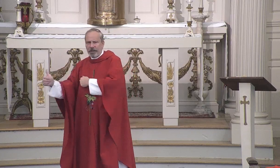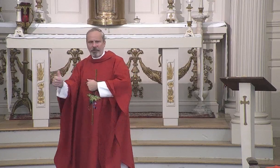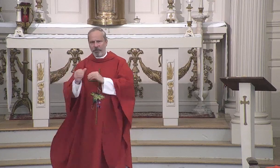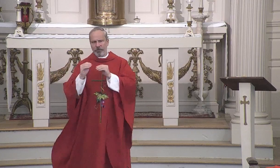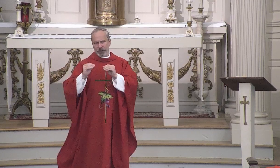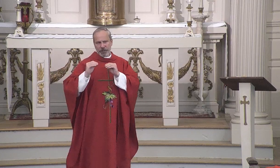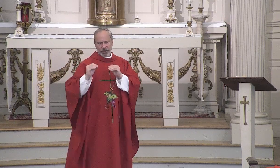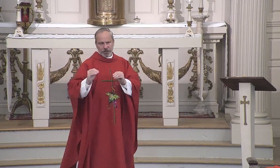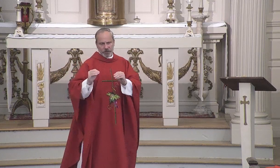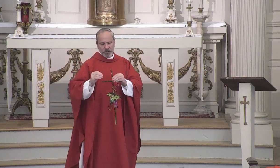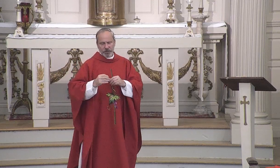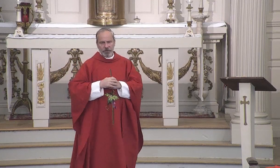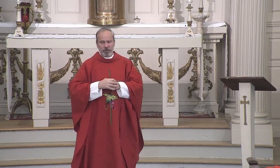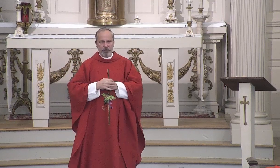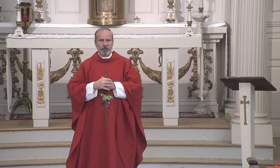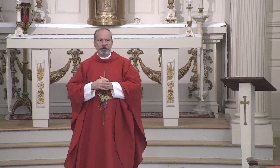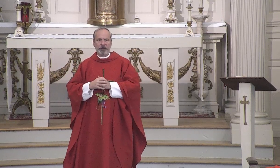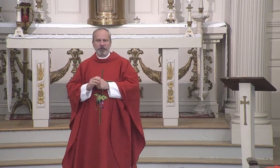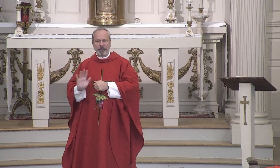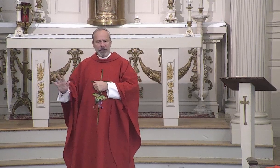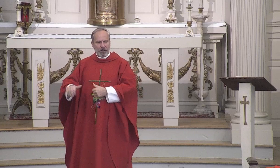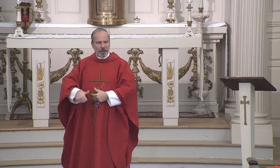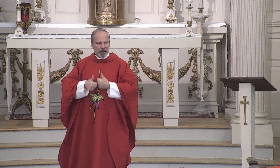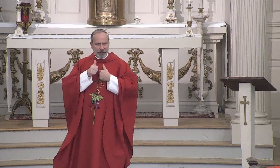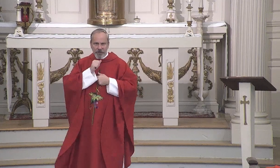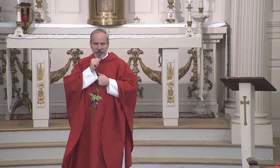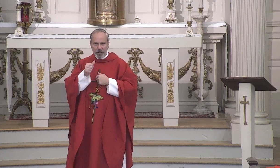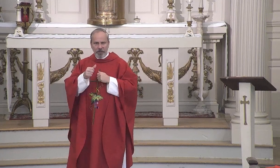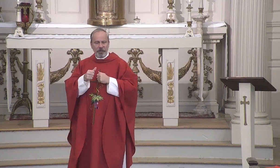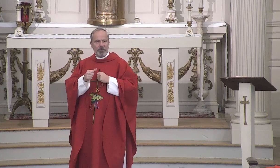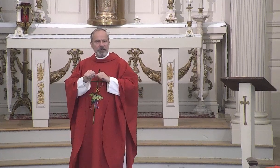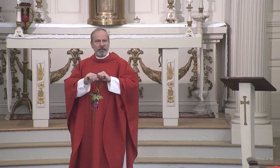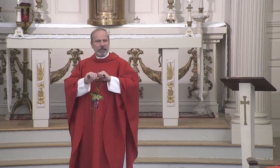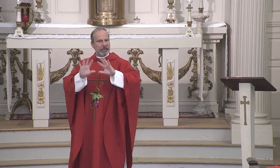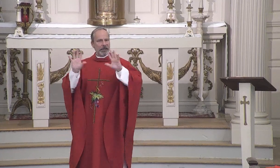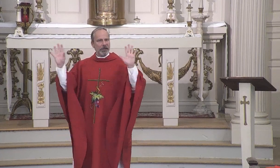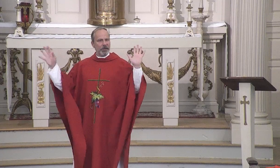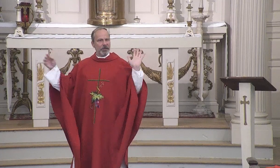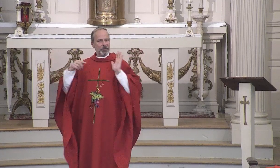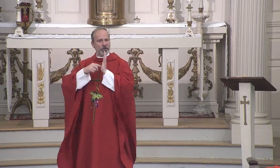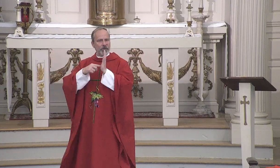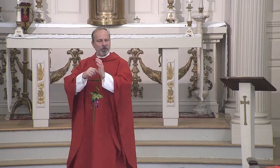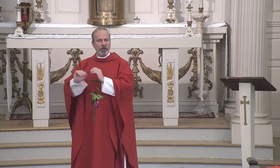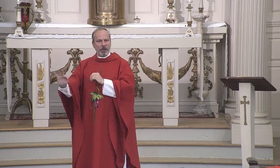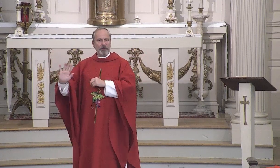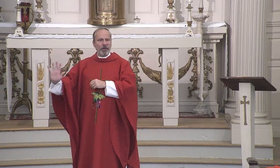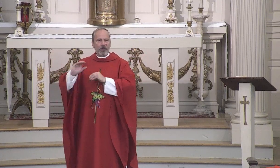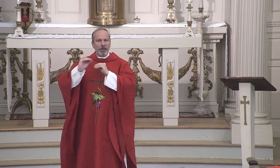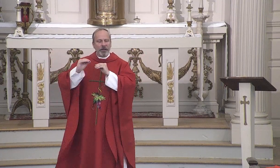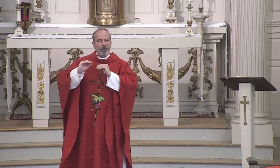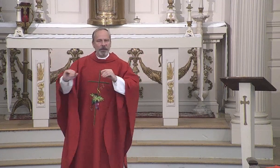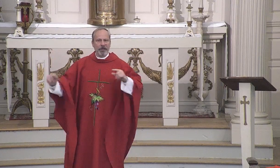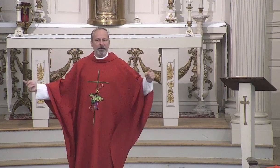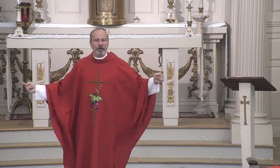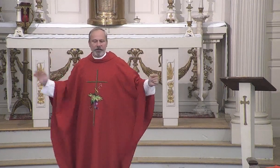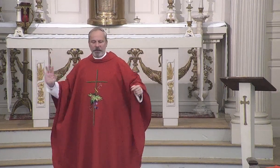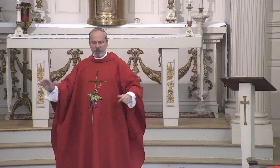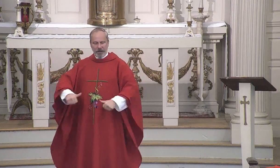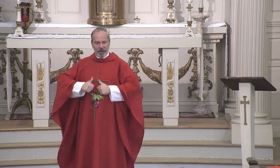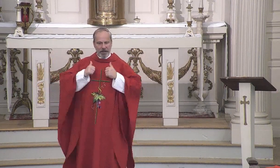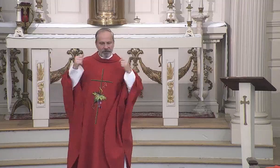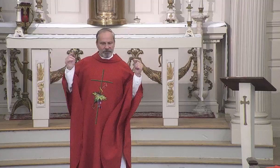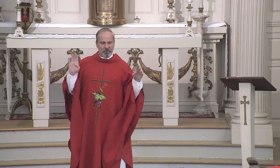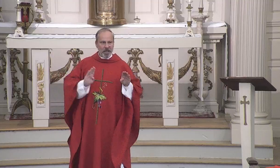that they are not following their teachings, that their lives don't clearly